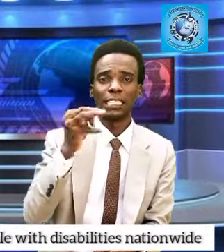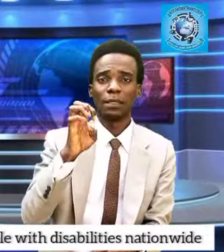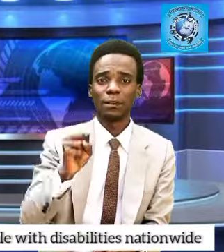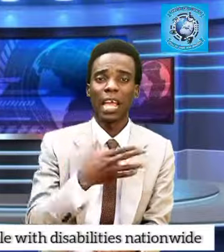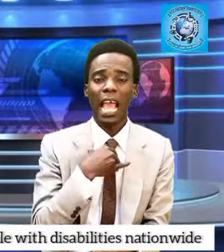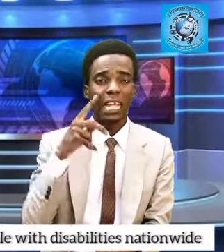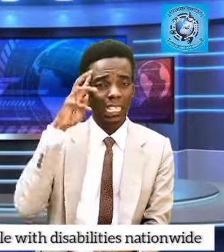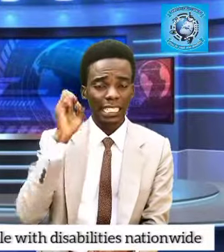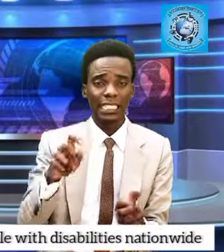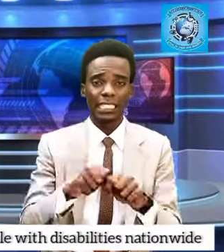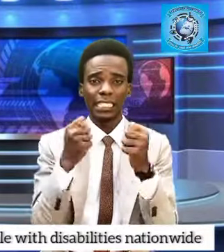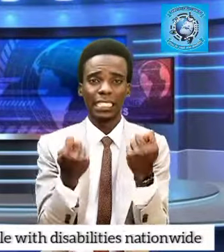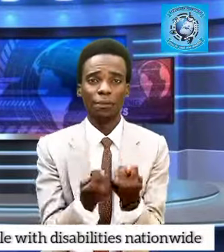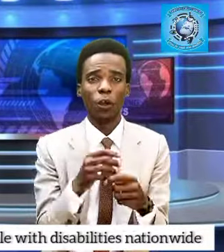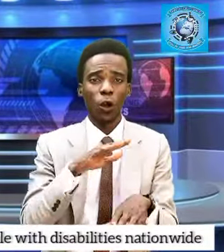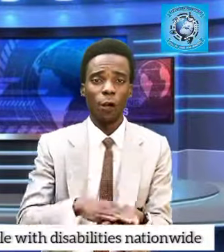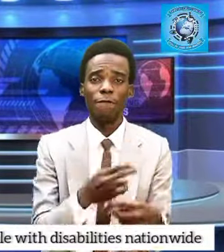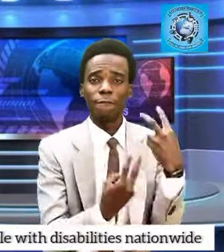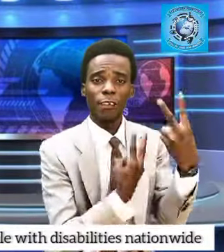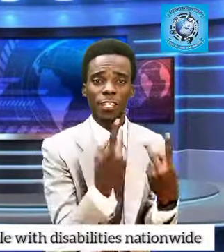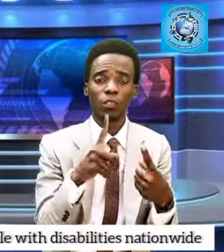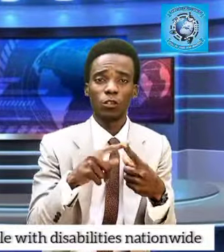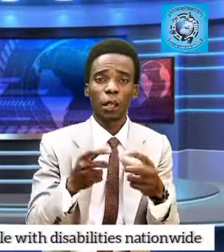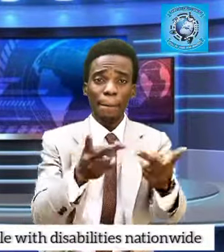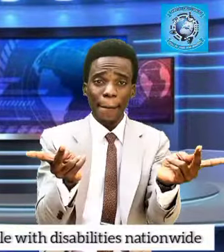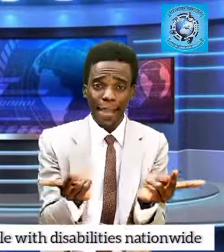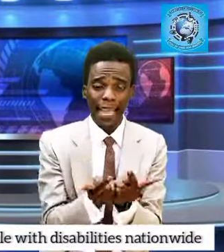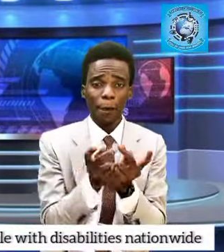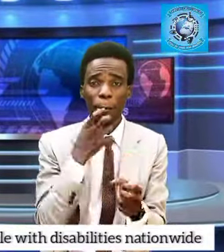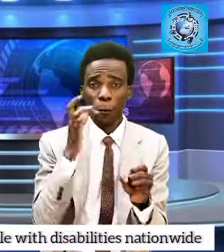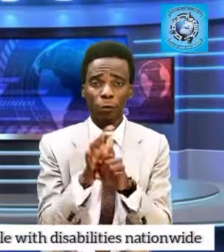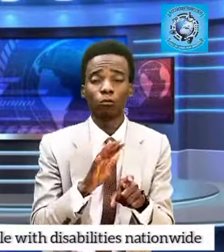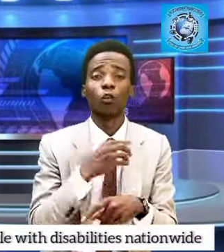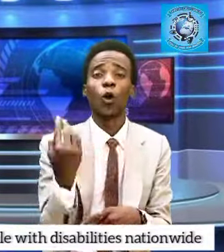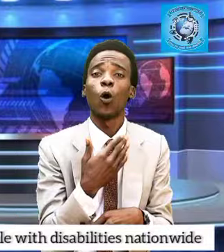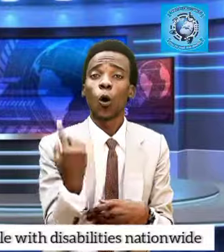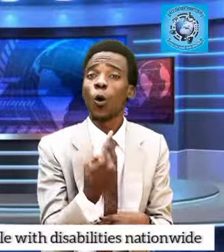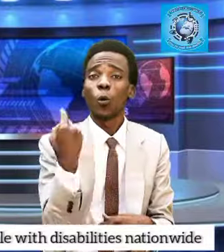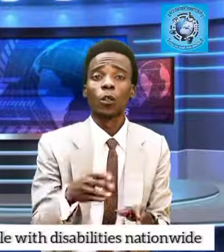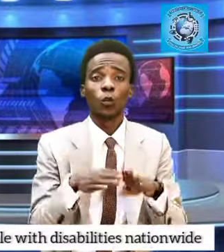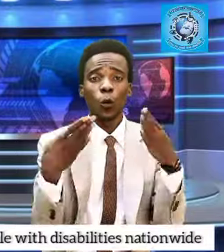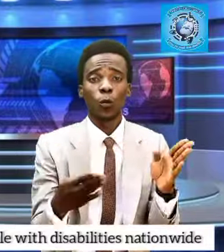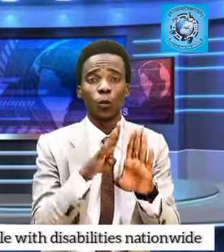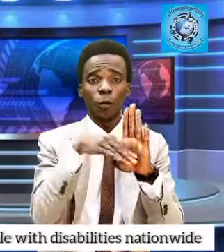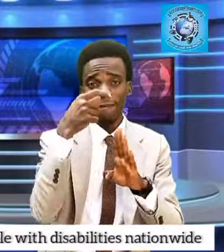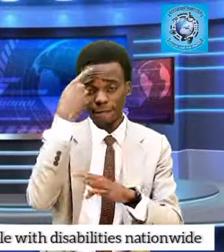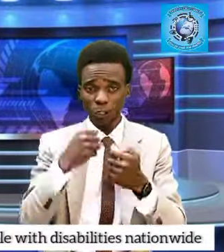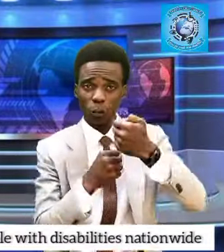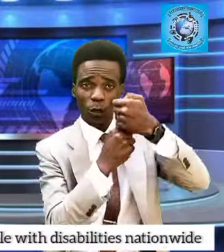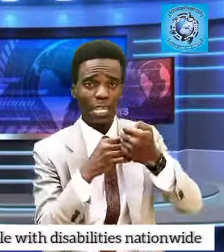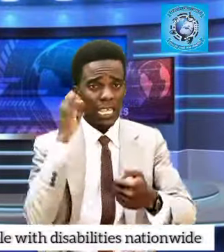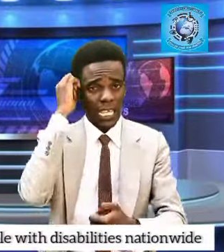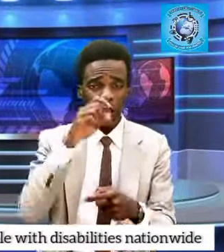and his team on a courtesy visit to the palace, promised to always make his door open for their support. He